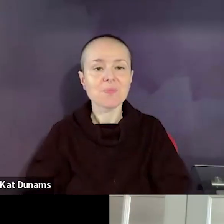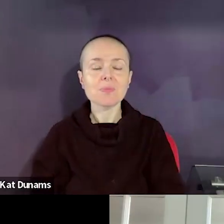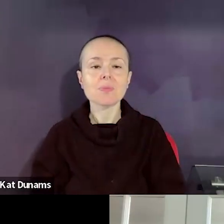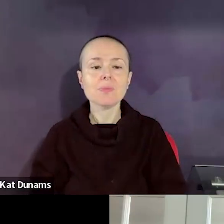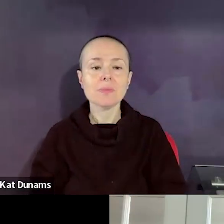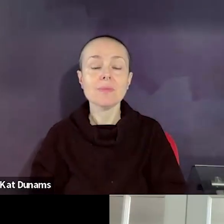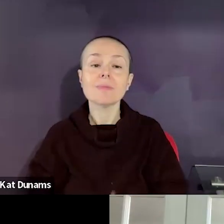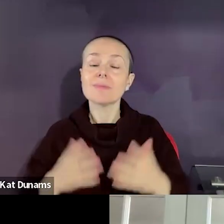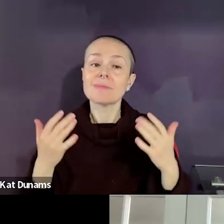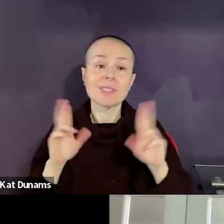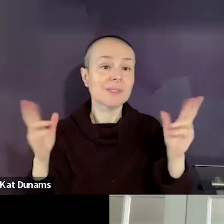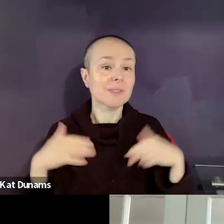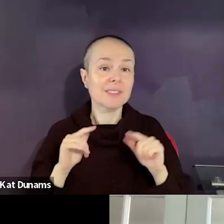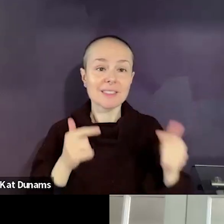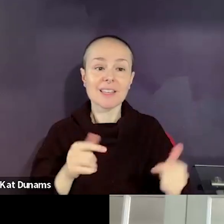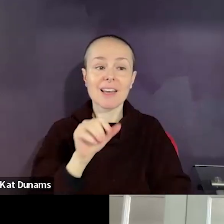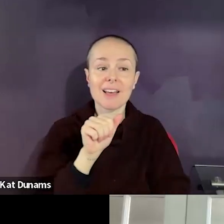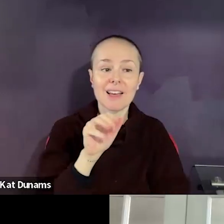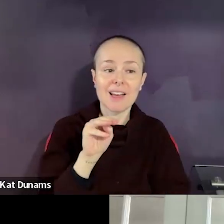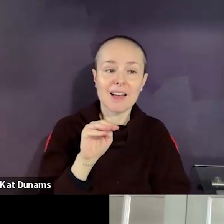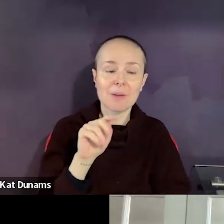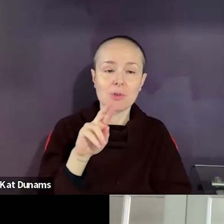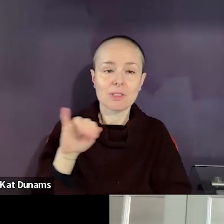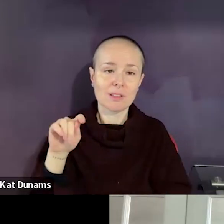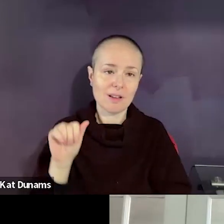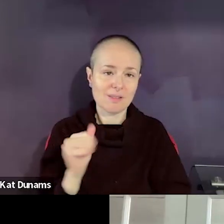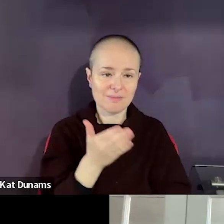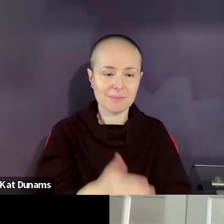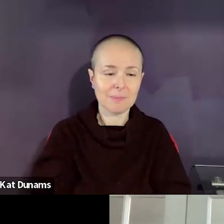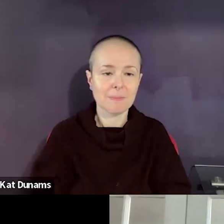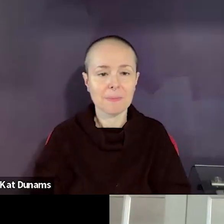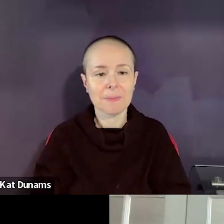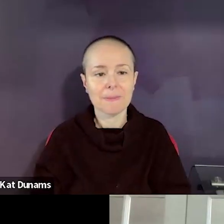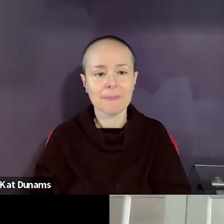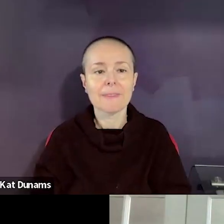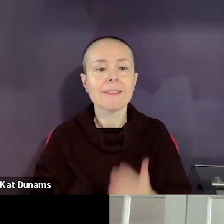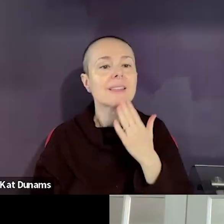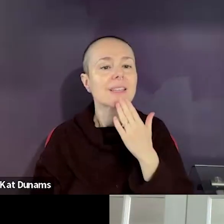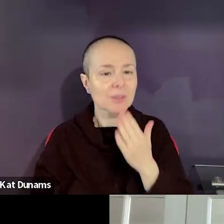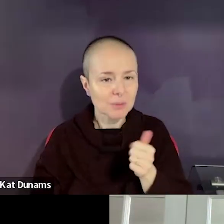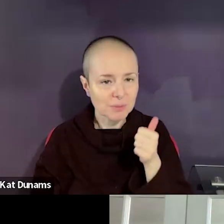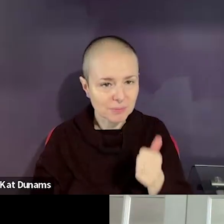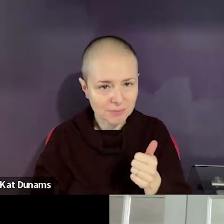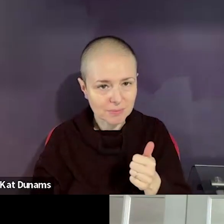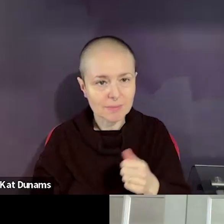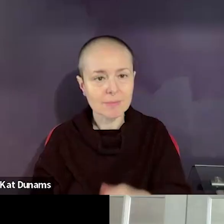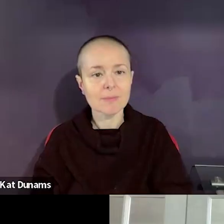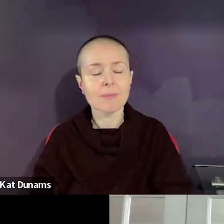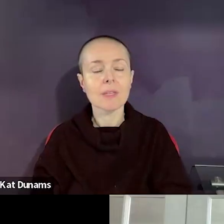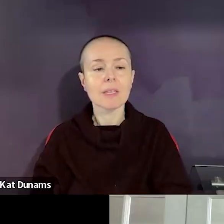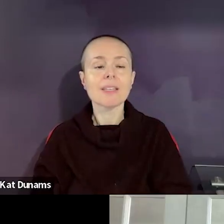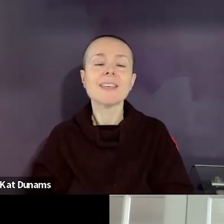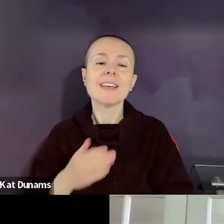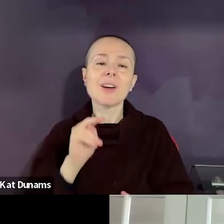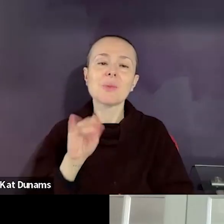And then I'll pass it off to Amrita to speak a little bit more. Thank you, Jeeno. Thank you to the Dance.NYC team for